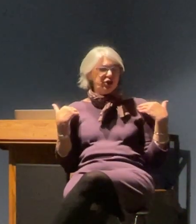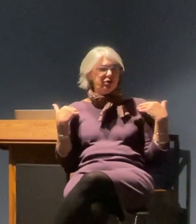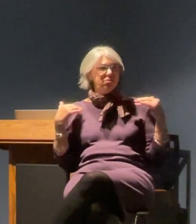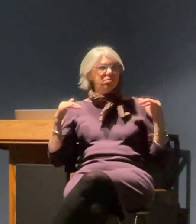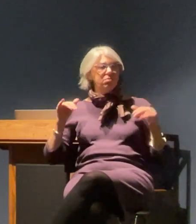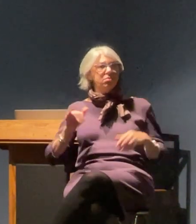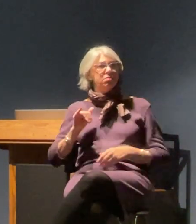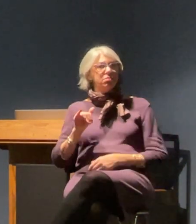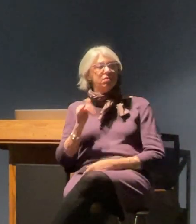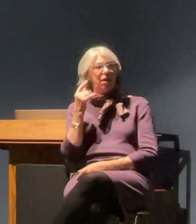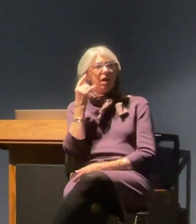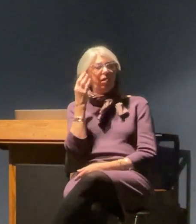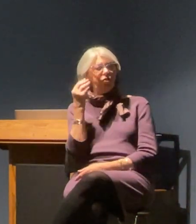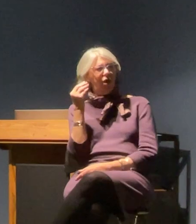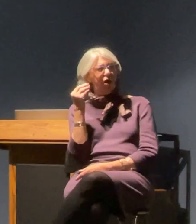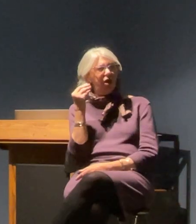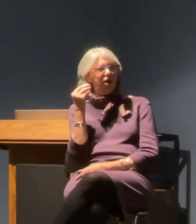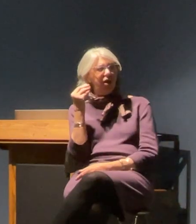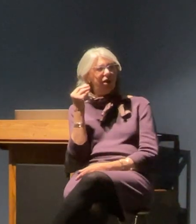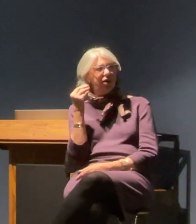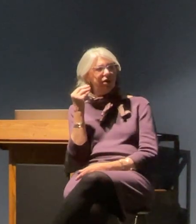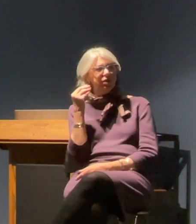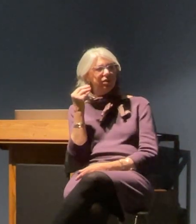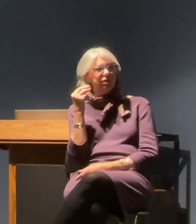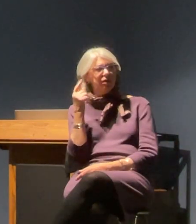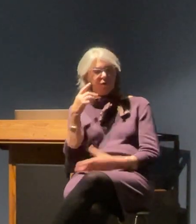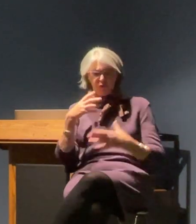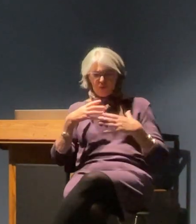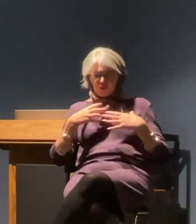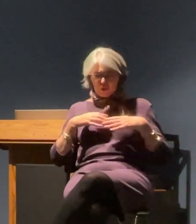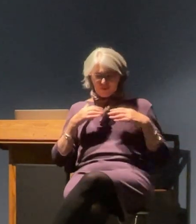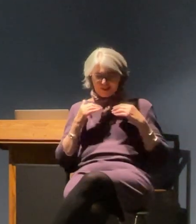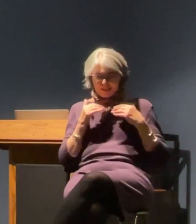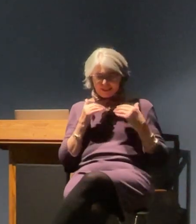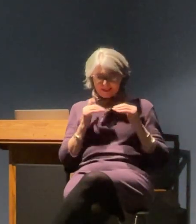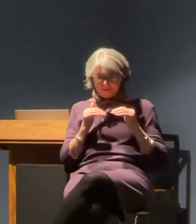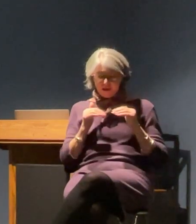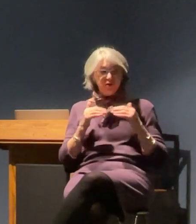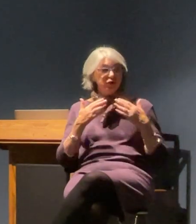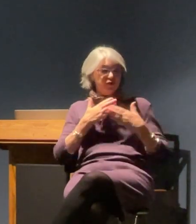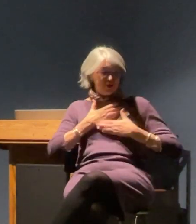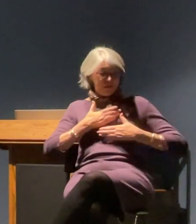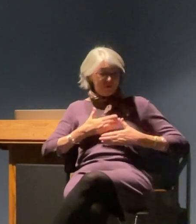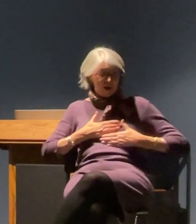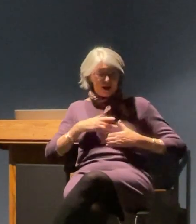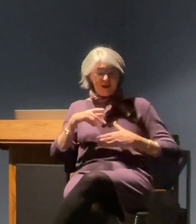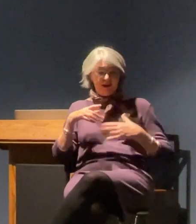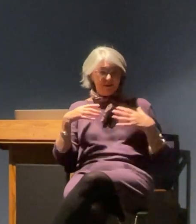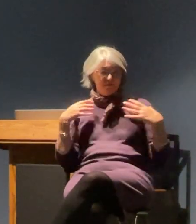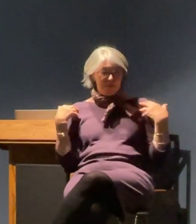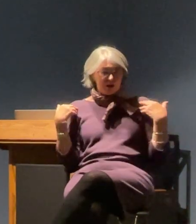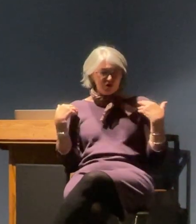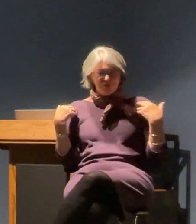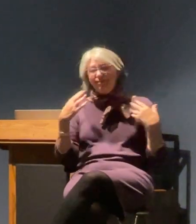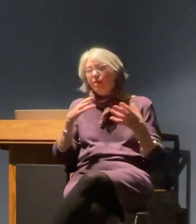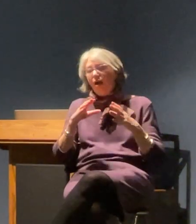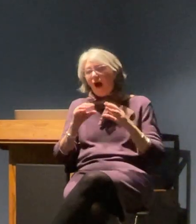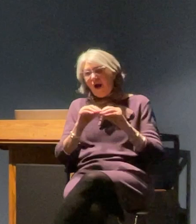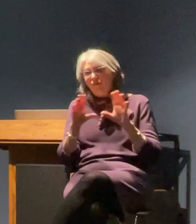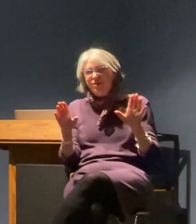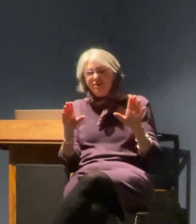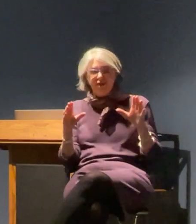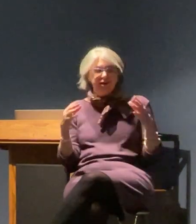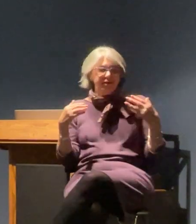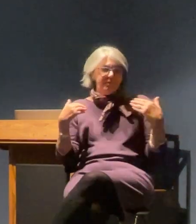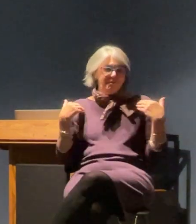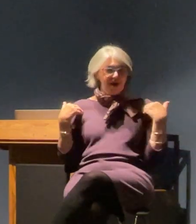made me think about, when your clothing is limited, does your body posture, I mean, obviously everyone's body carriage